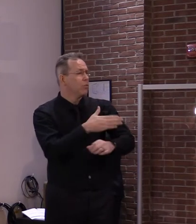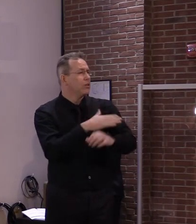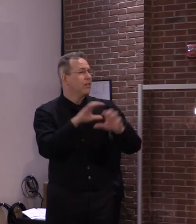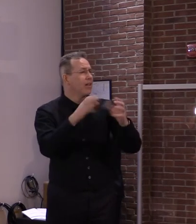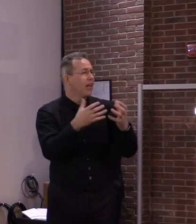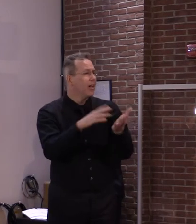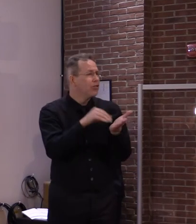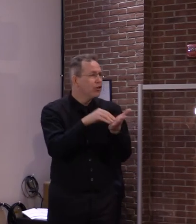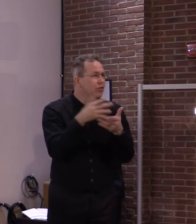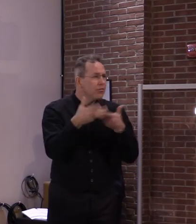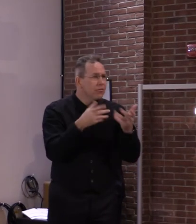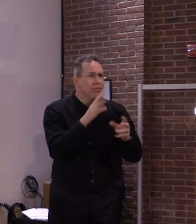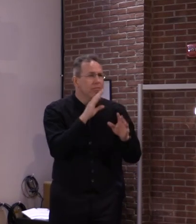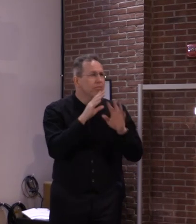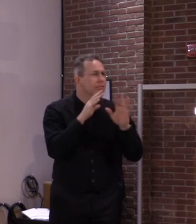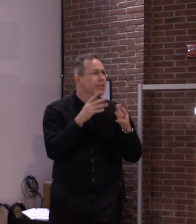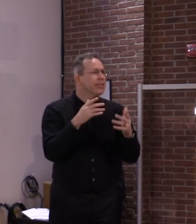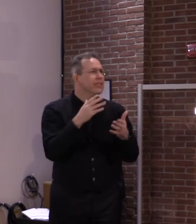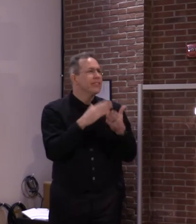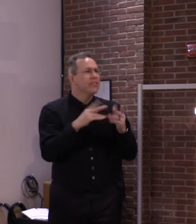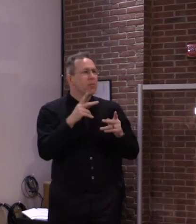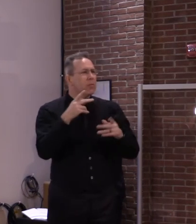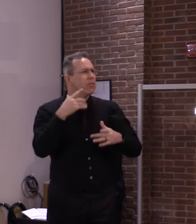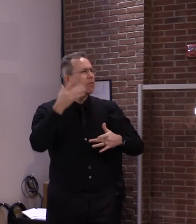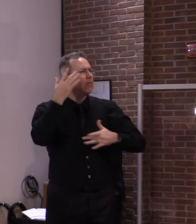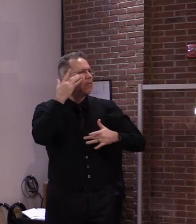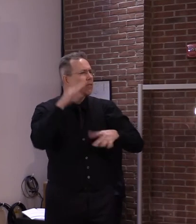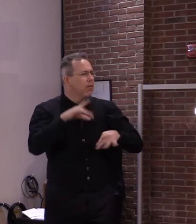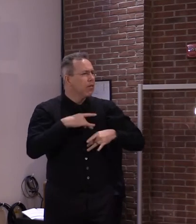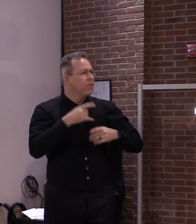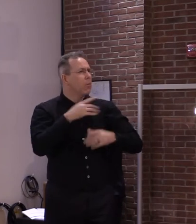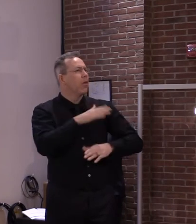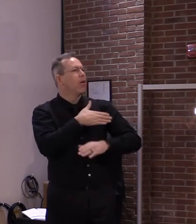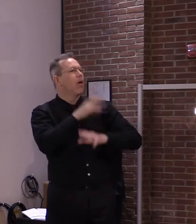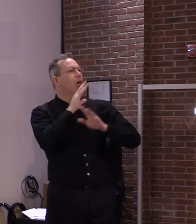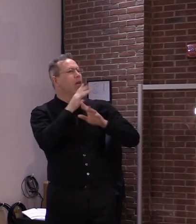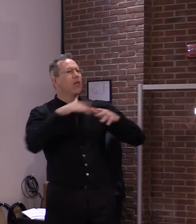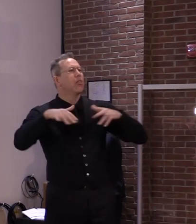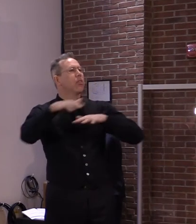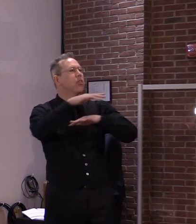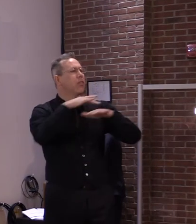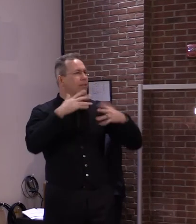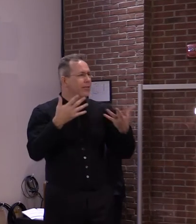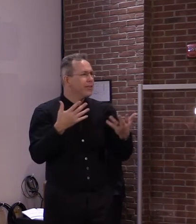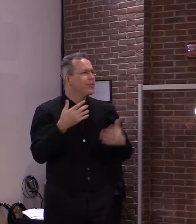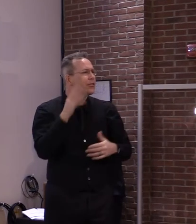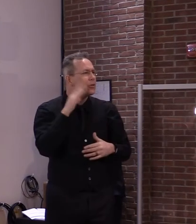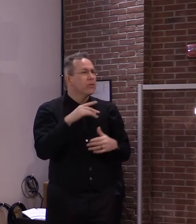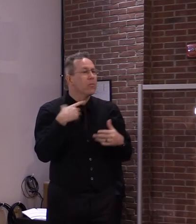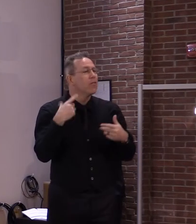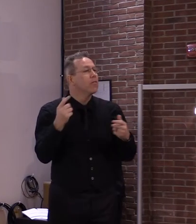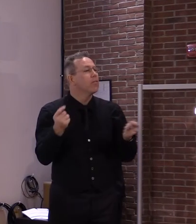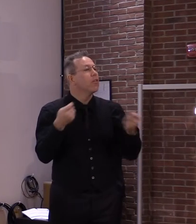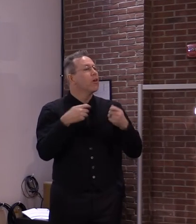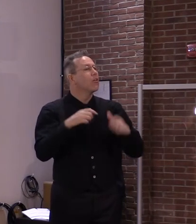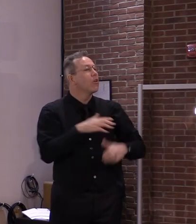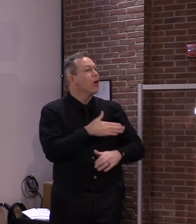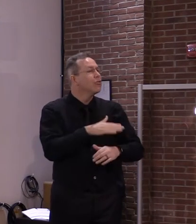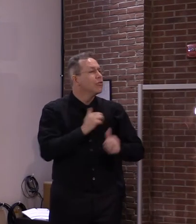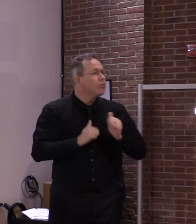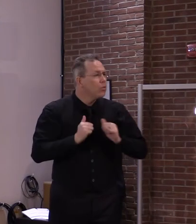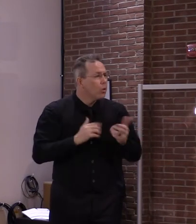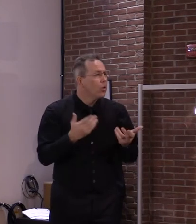experts before the holidays we had a meeting of the group and then followed up with an internal meeting